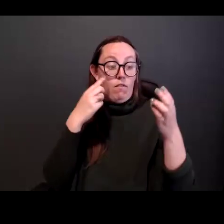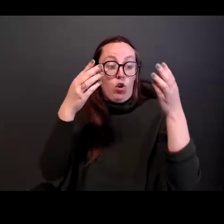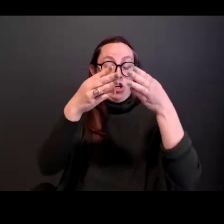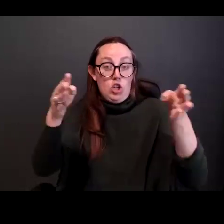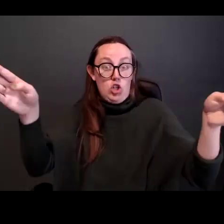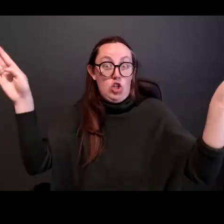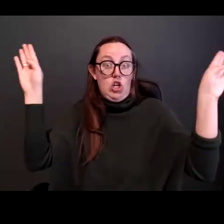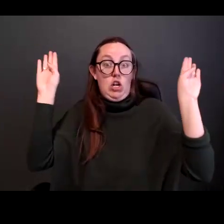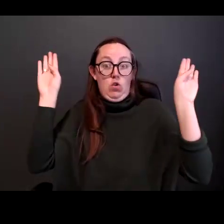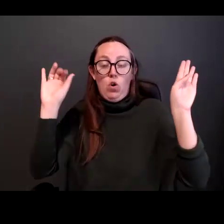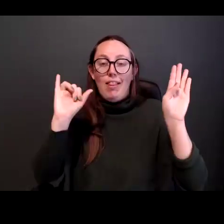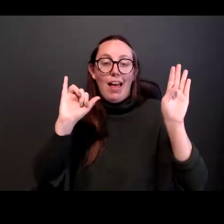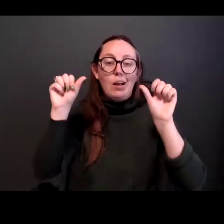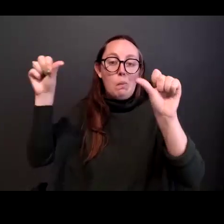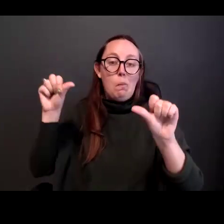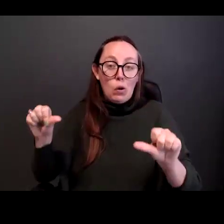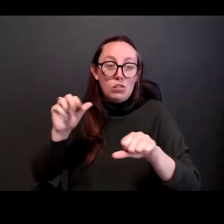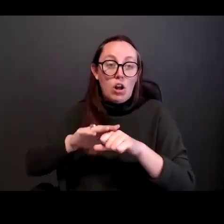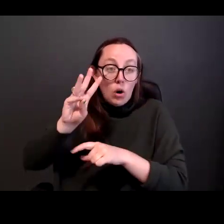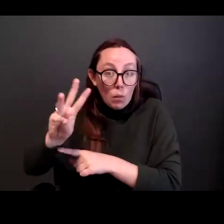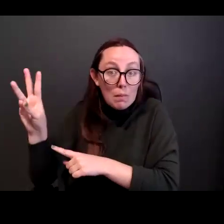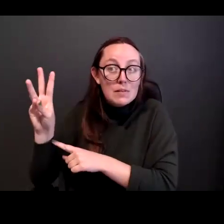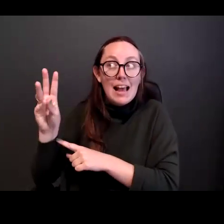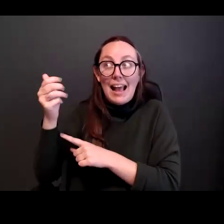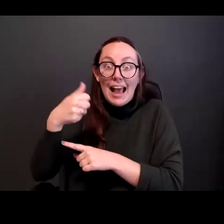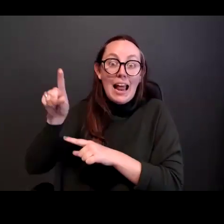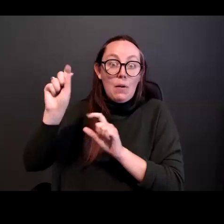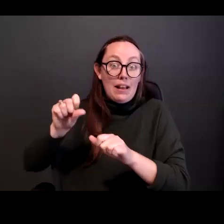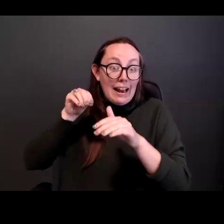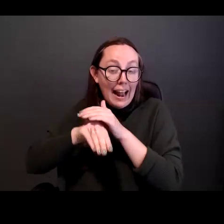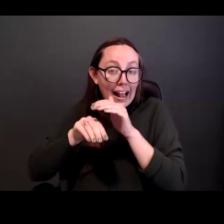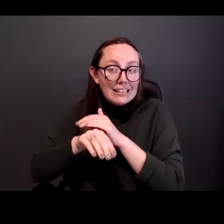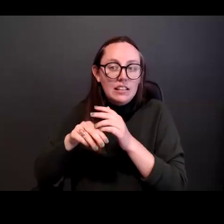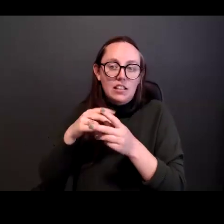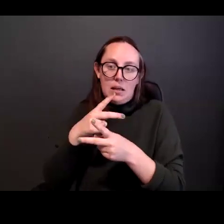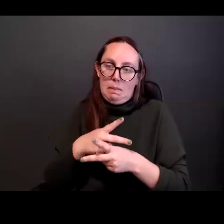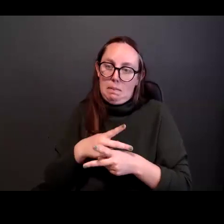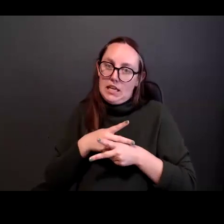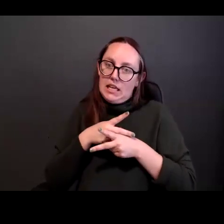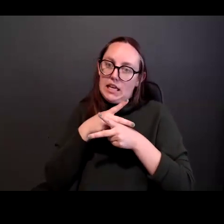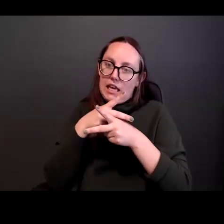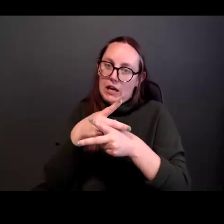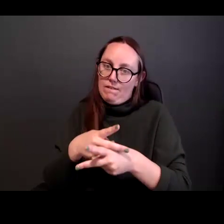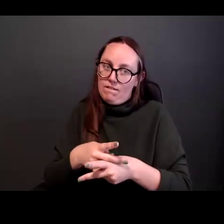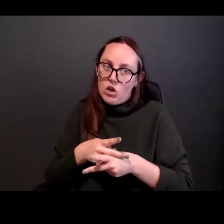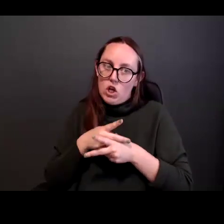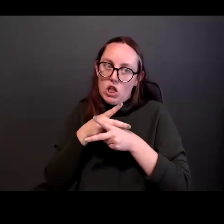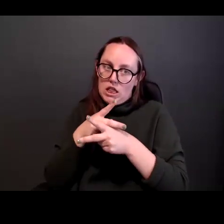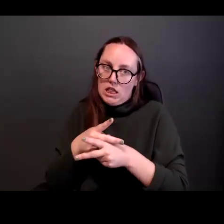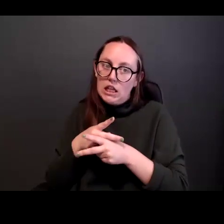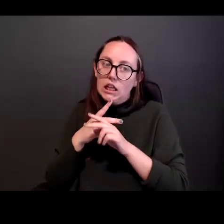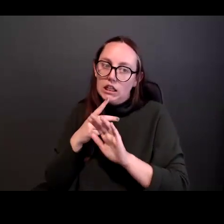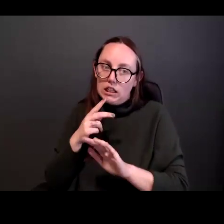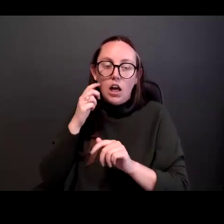because of rights and permissions. And okay, Jamie, talk about public domain license.